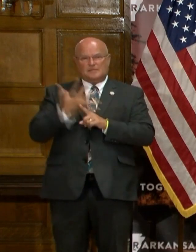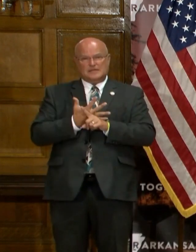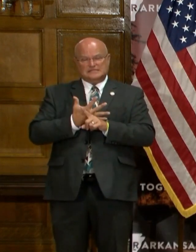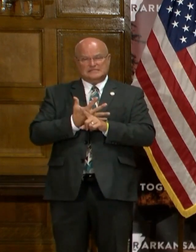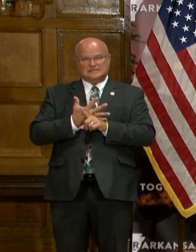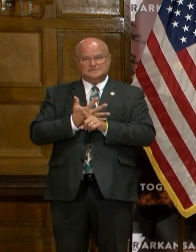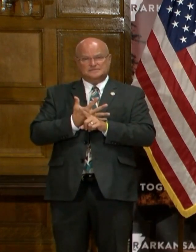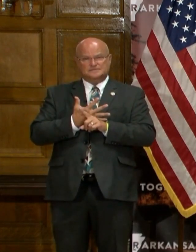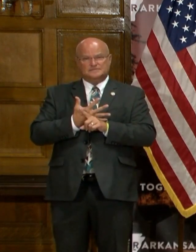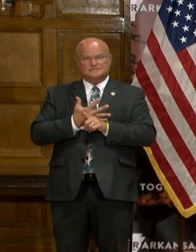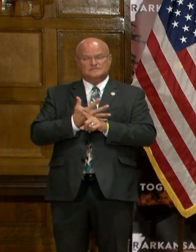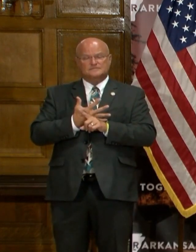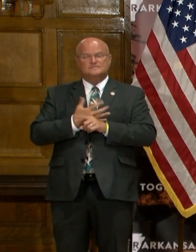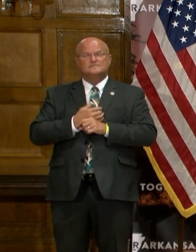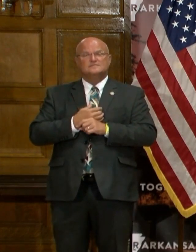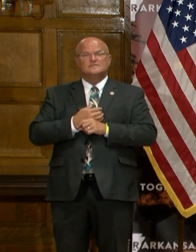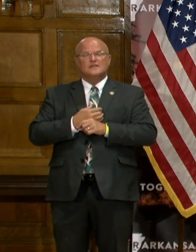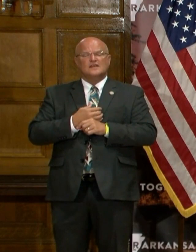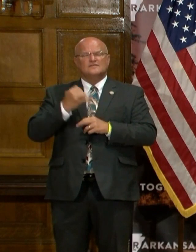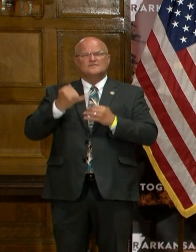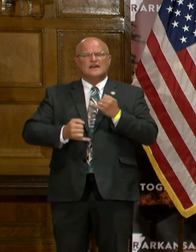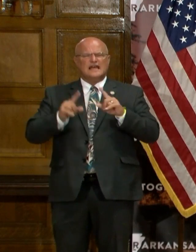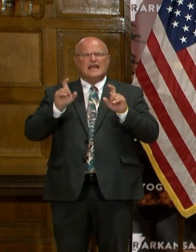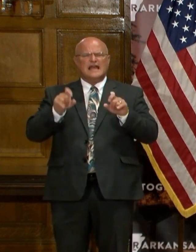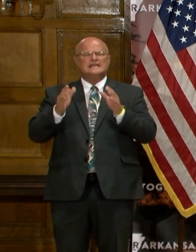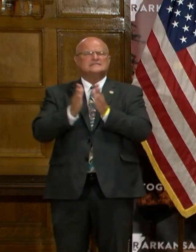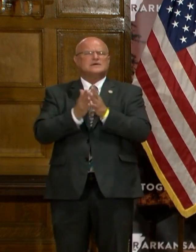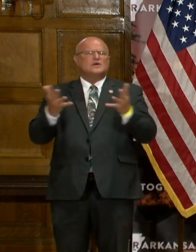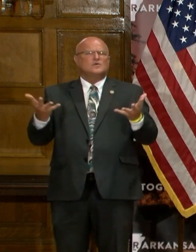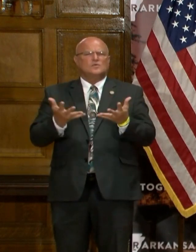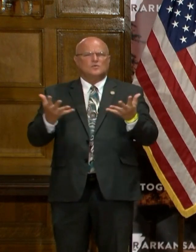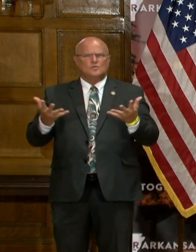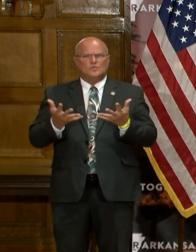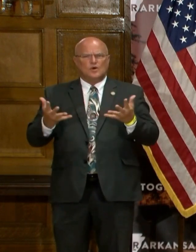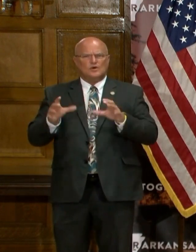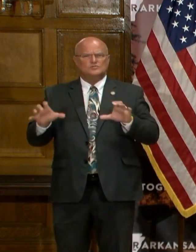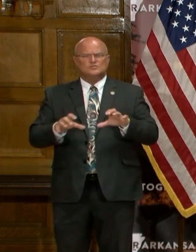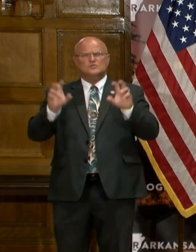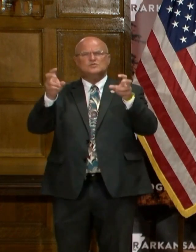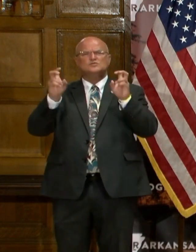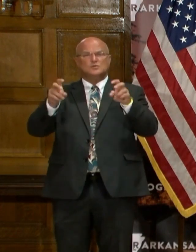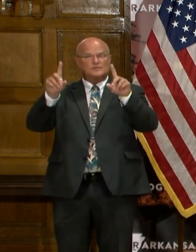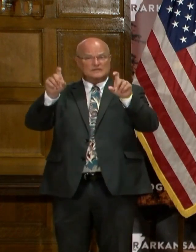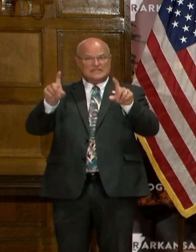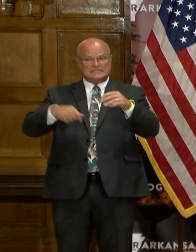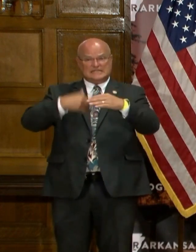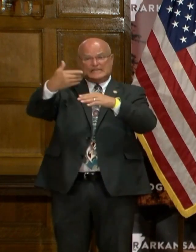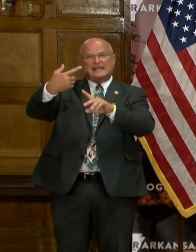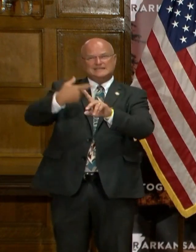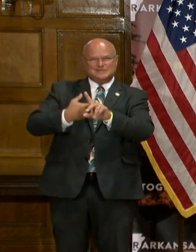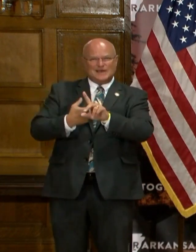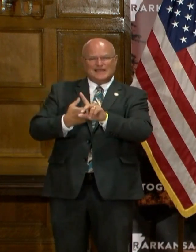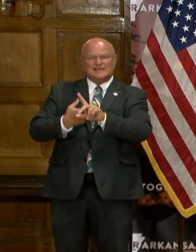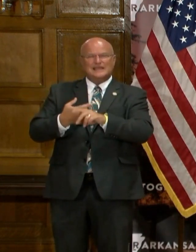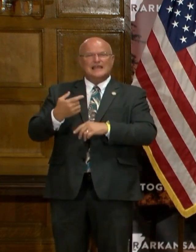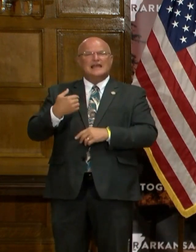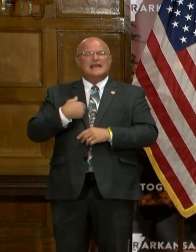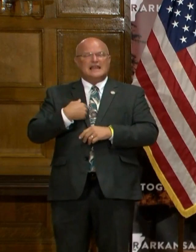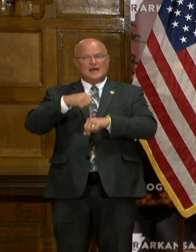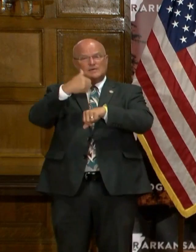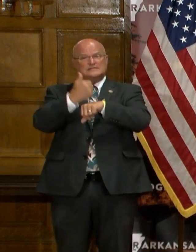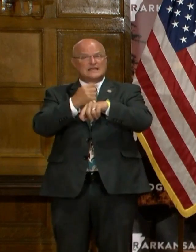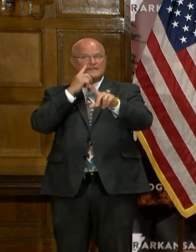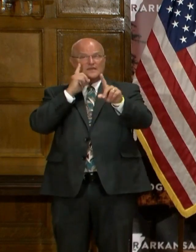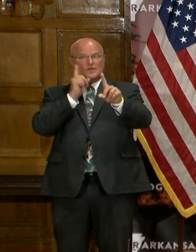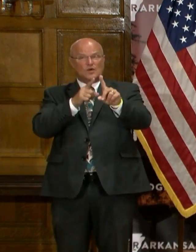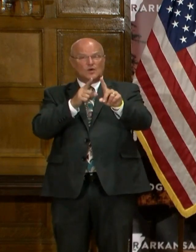months. Finally, we were asked about what we want to do in terms of testing next month. And I would set the